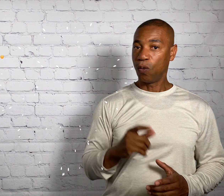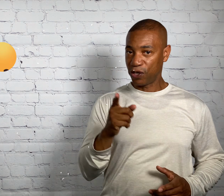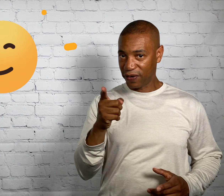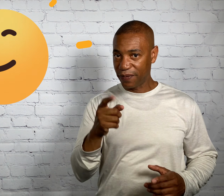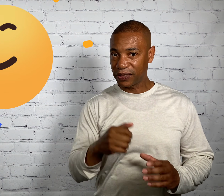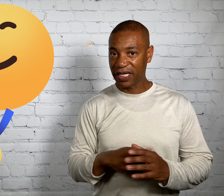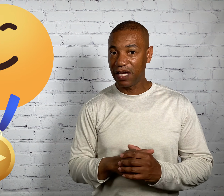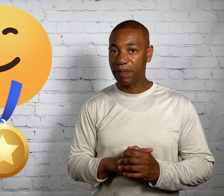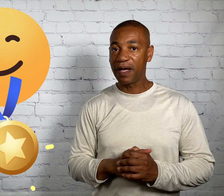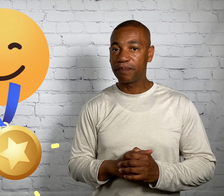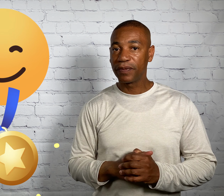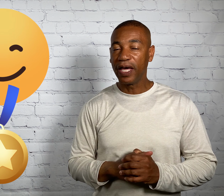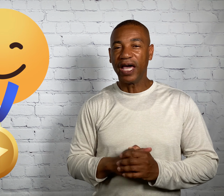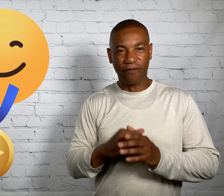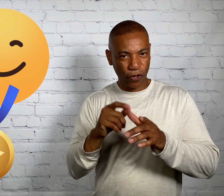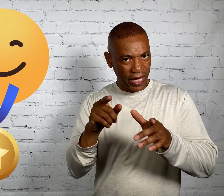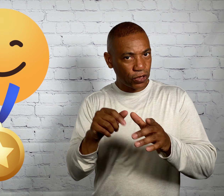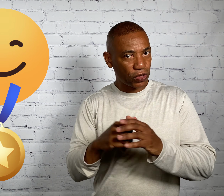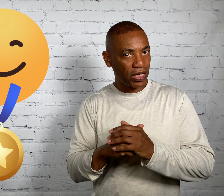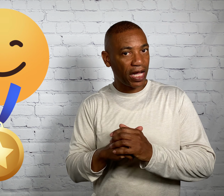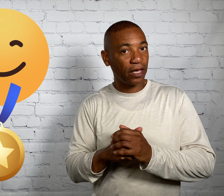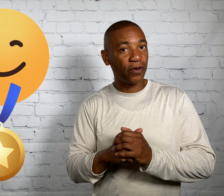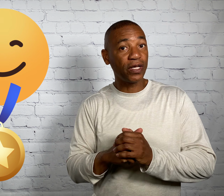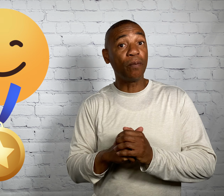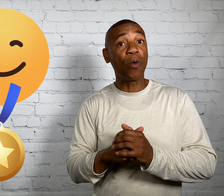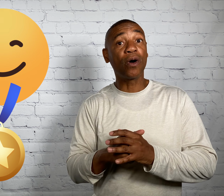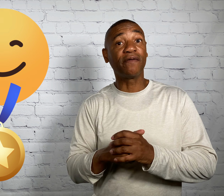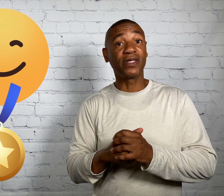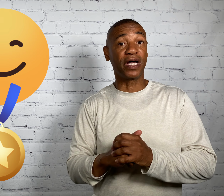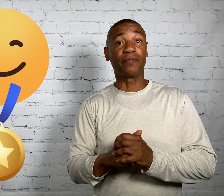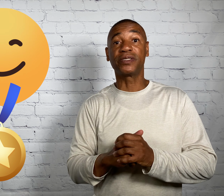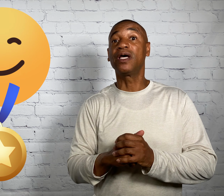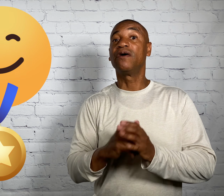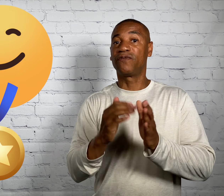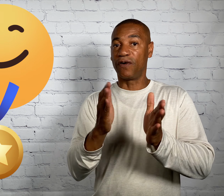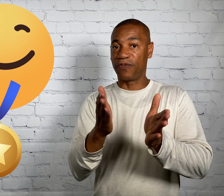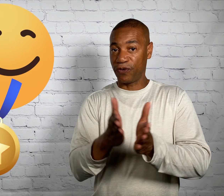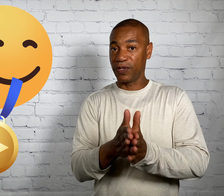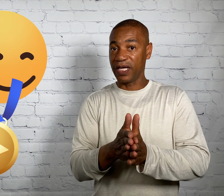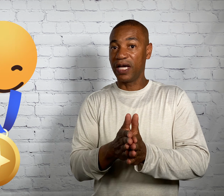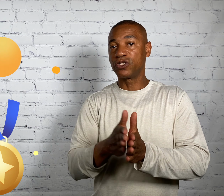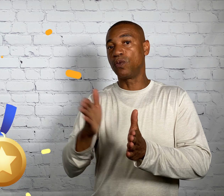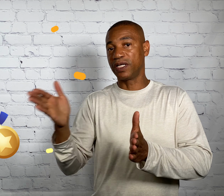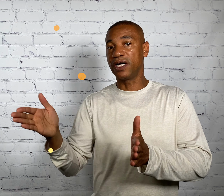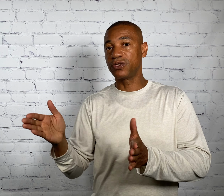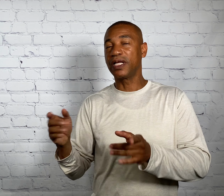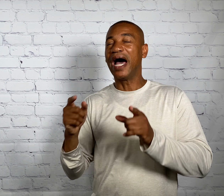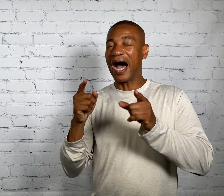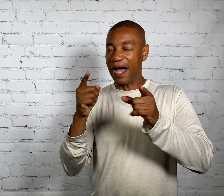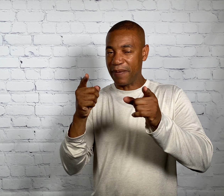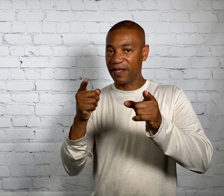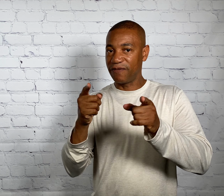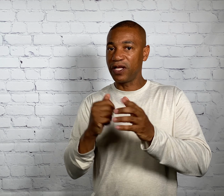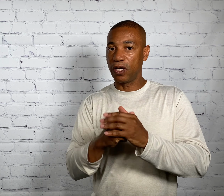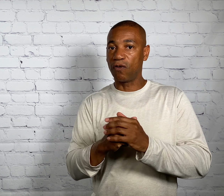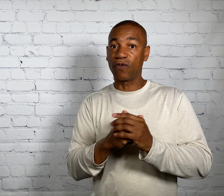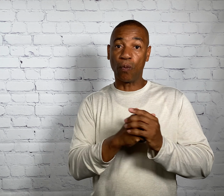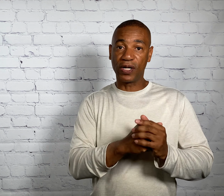Were you able to keep up? If you're interested in learning more of the numbers from 30 to 100, I made a video from 1